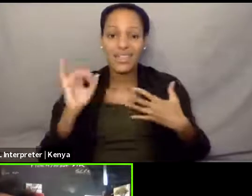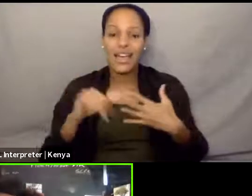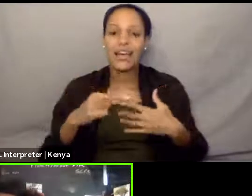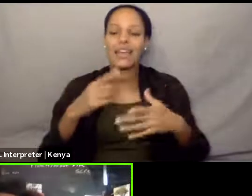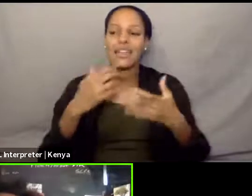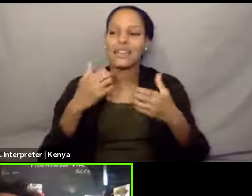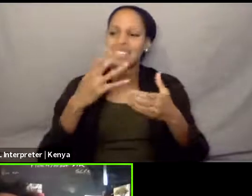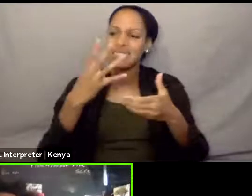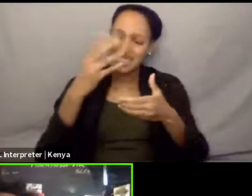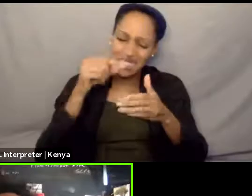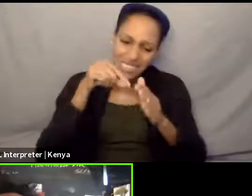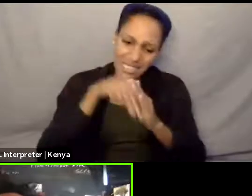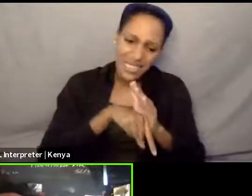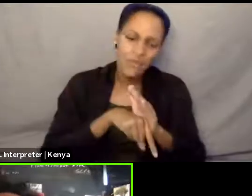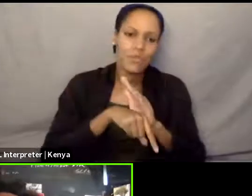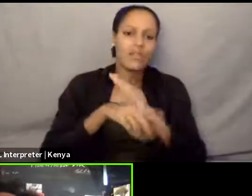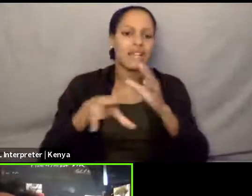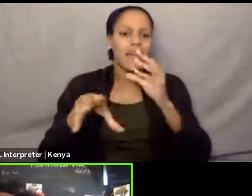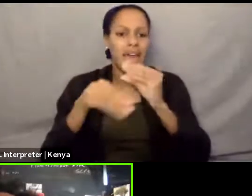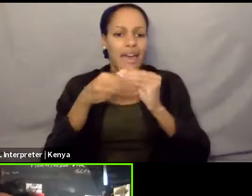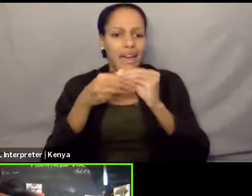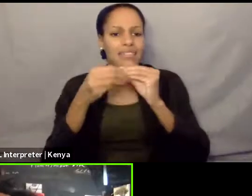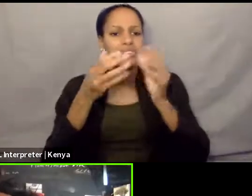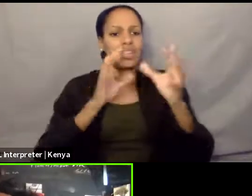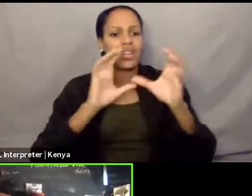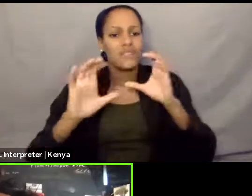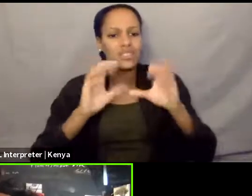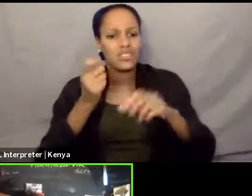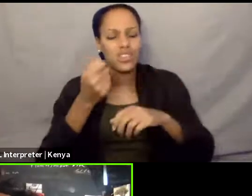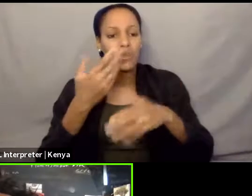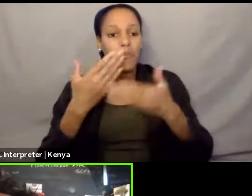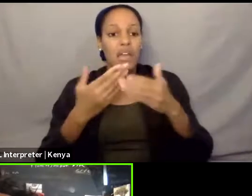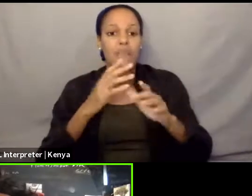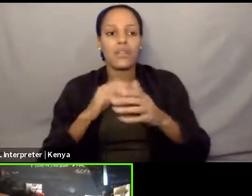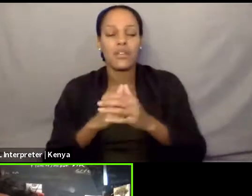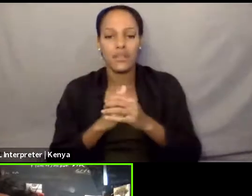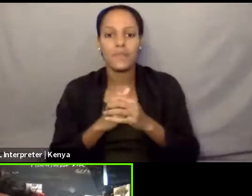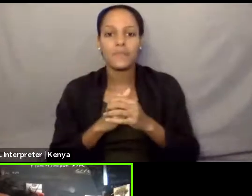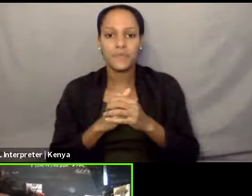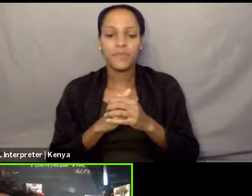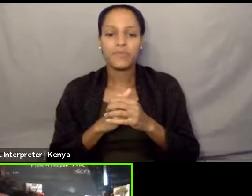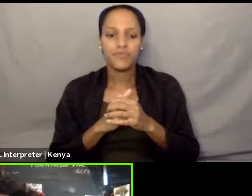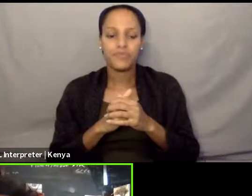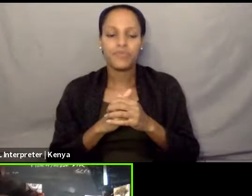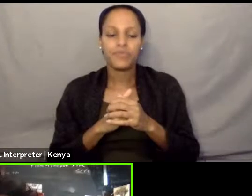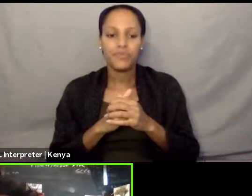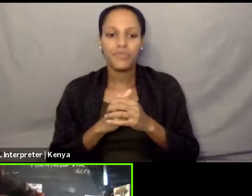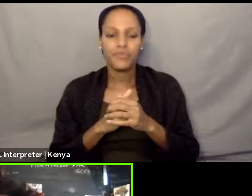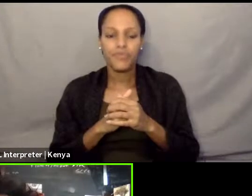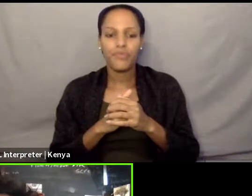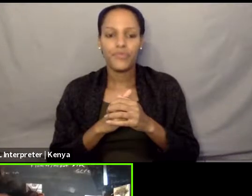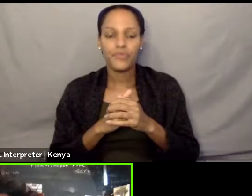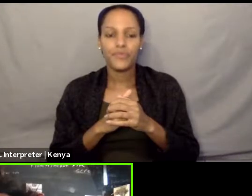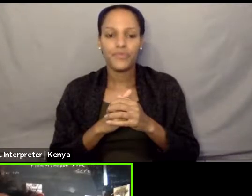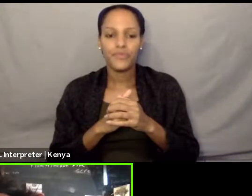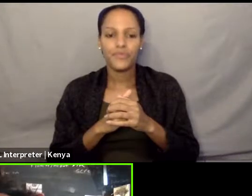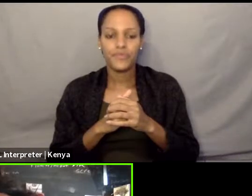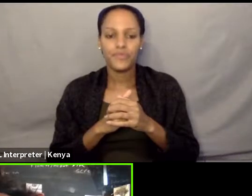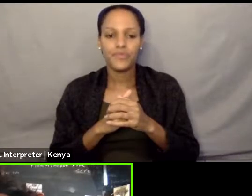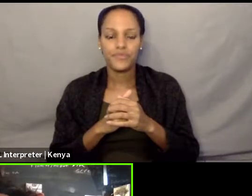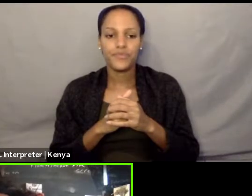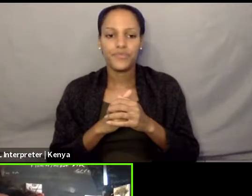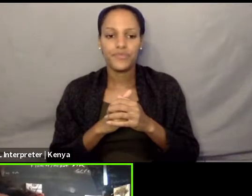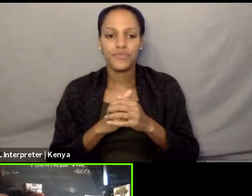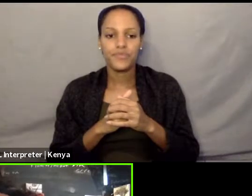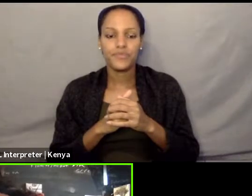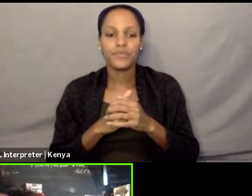to that conversation, or maybe solidifies the question. And it's something that I'm thinking about. So, but anyway,